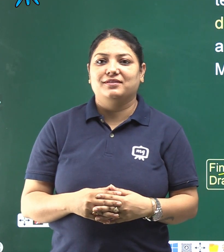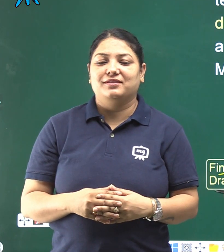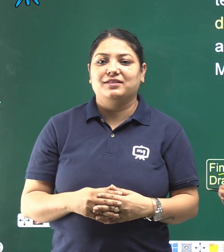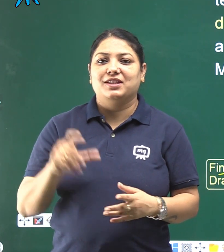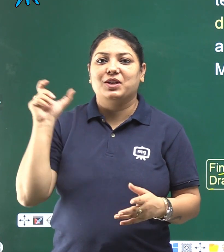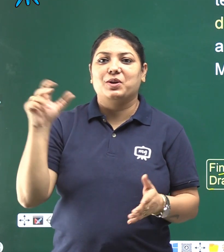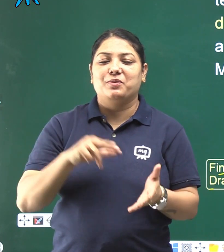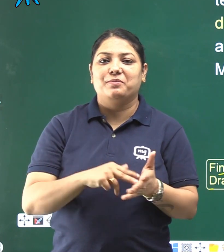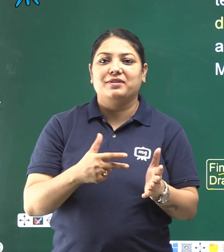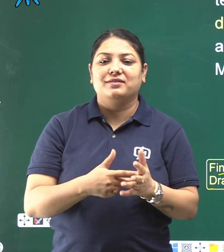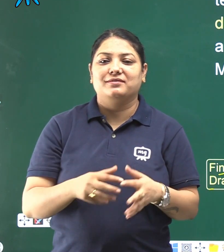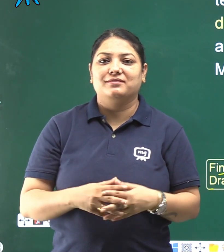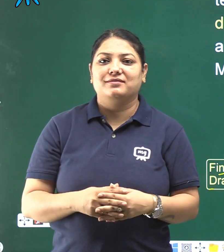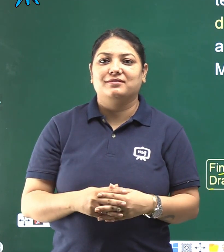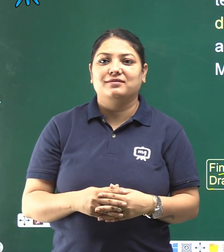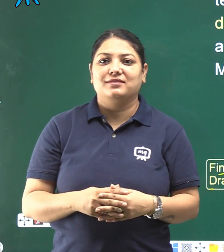Drawer means